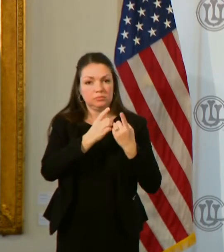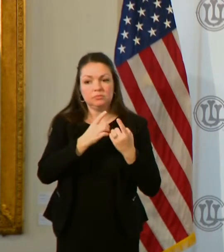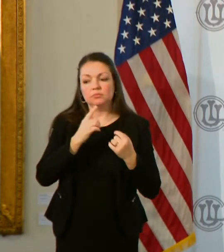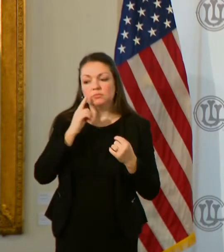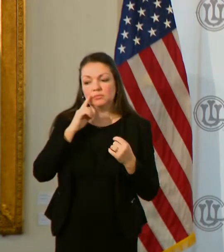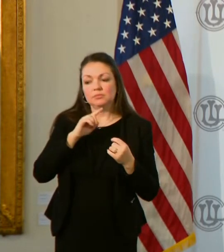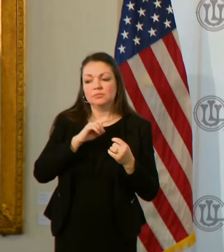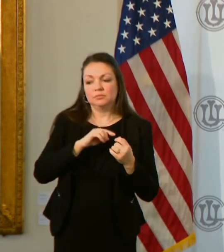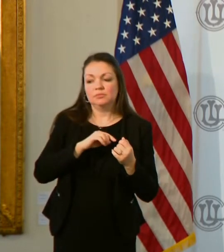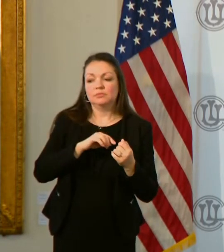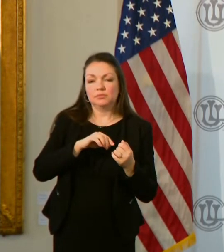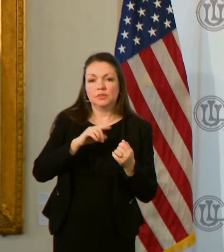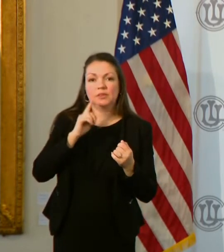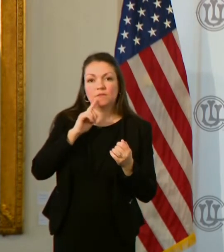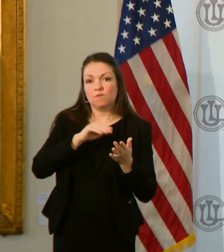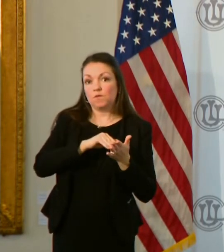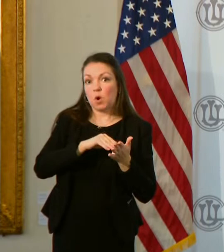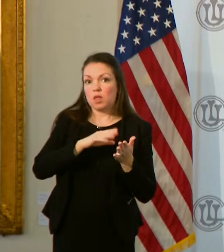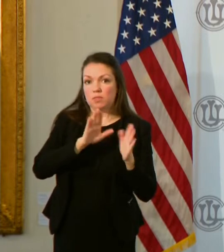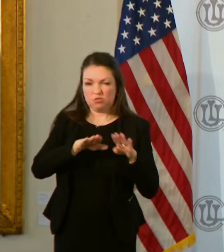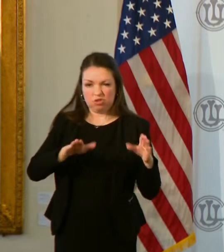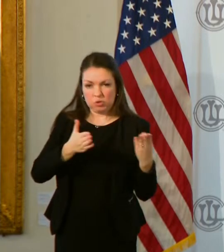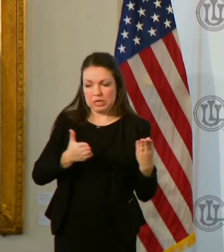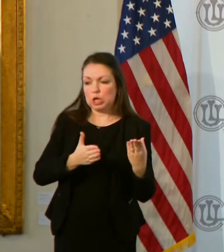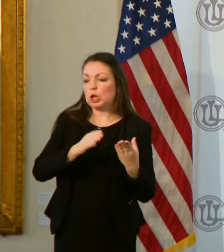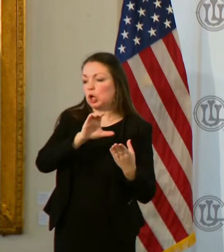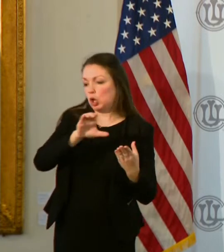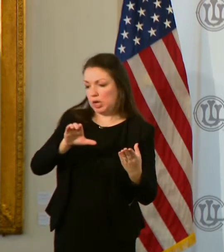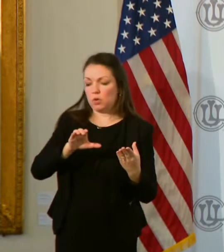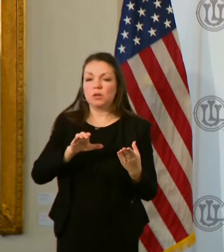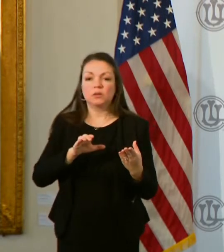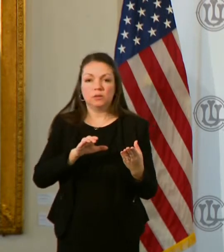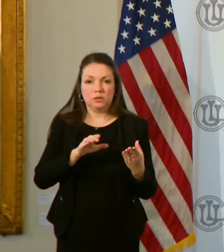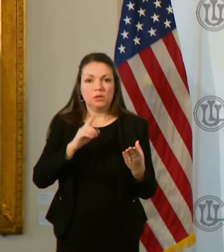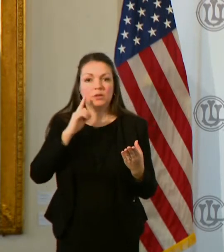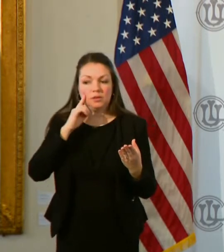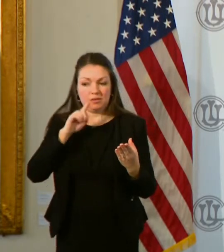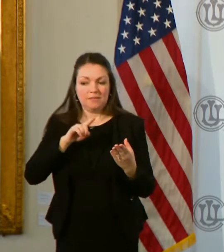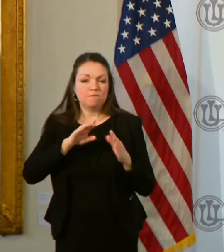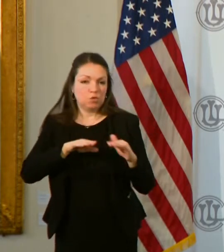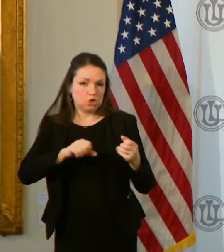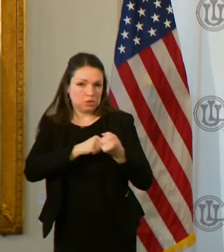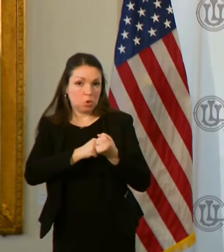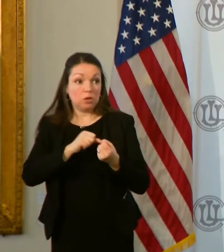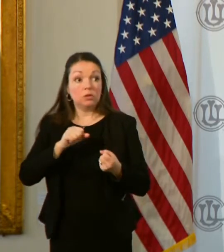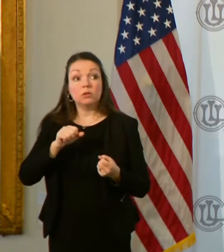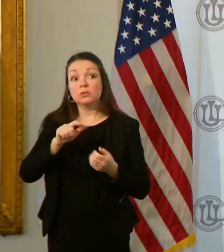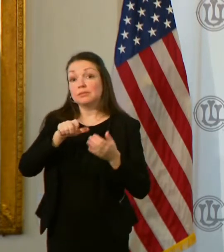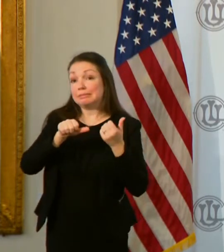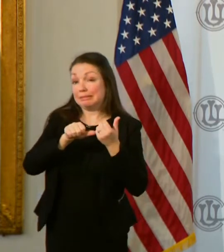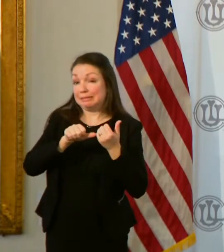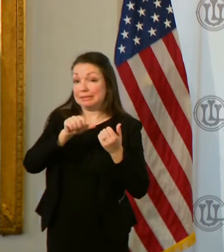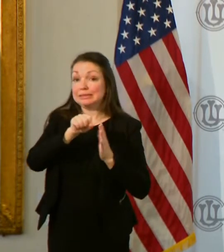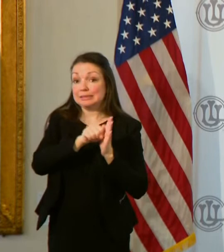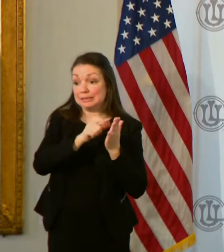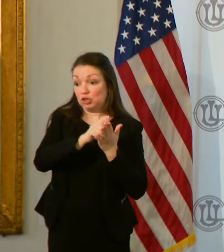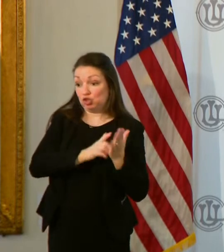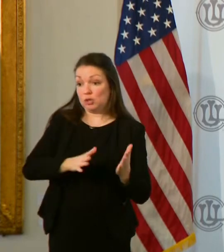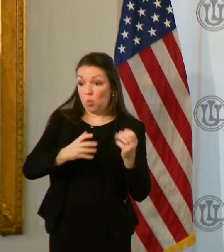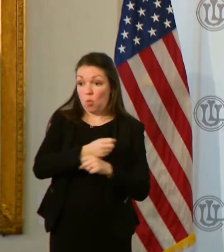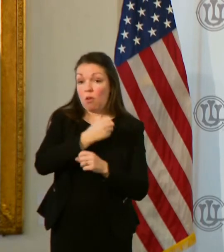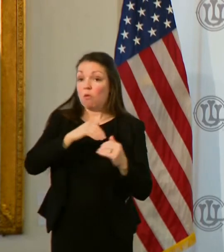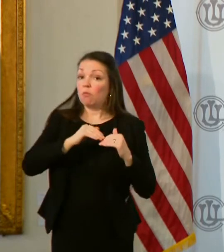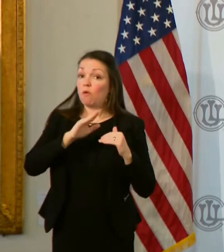children here in Cook County. In fact, the Child Support Assistant State's Attorneys won over